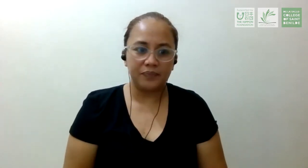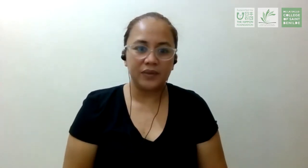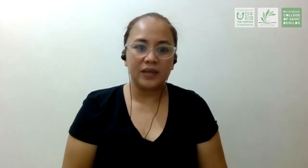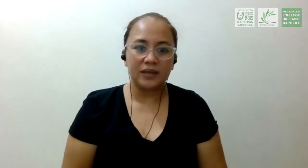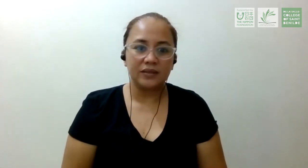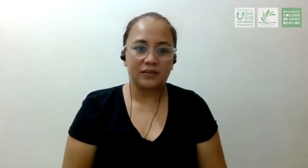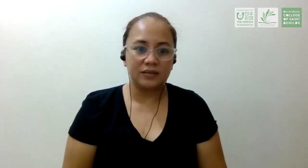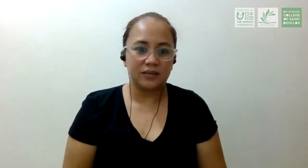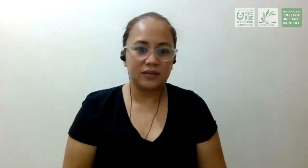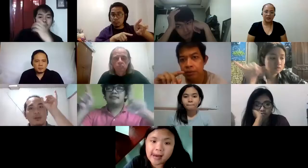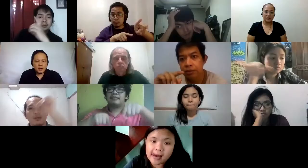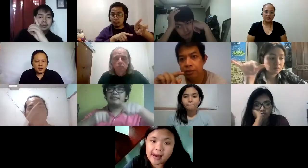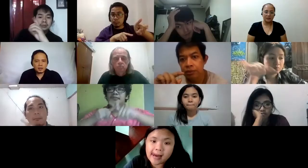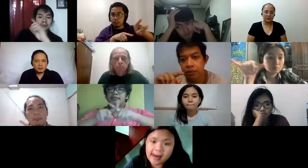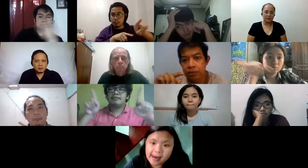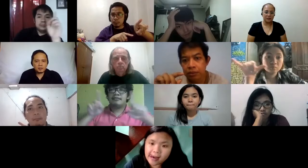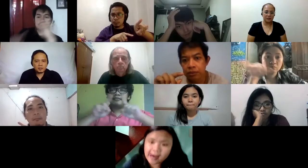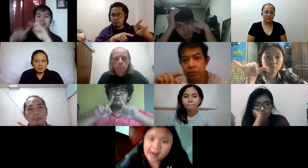Same,